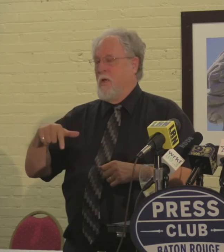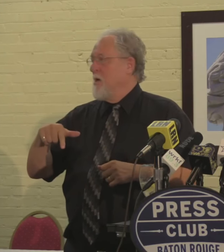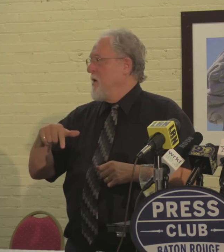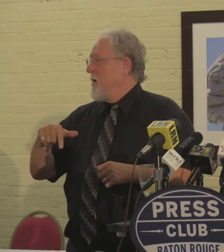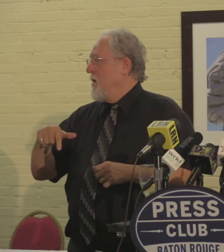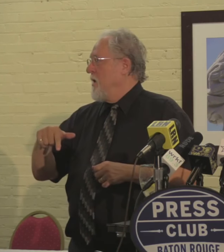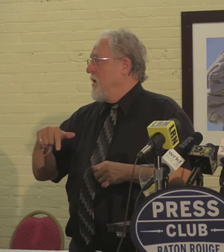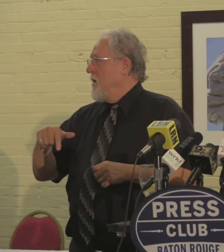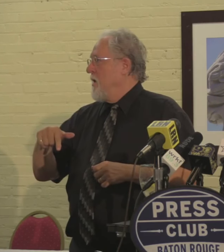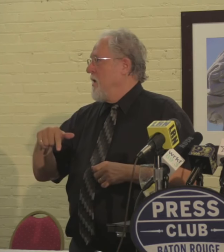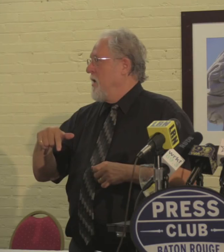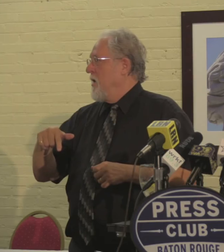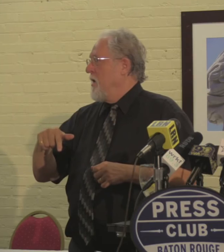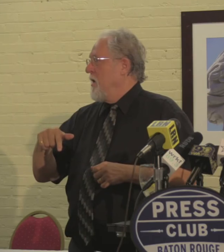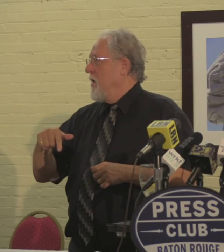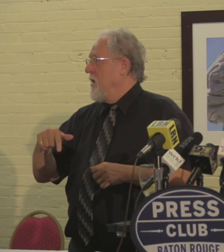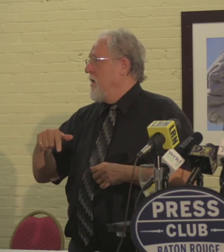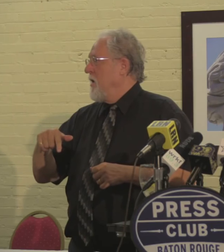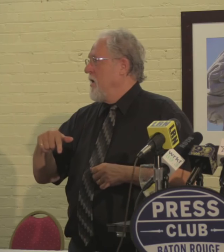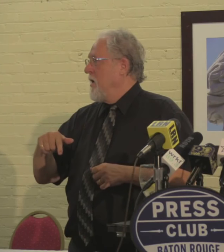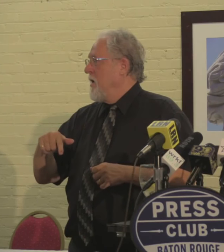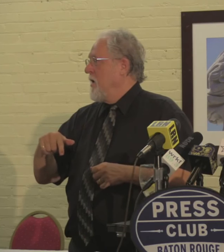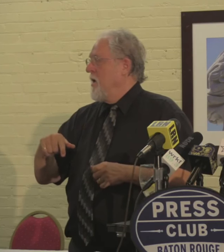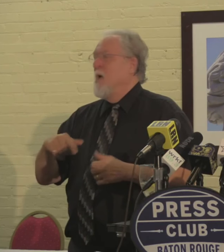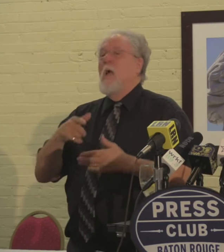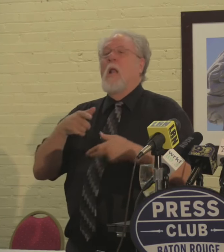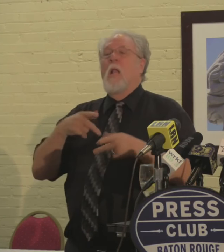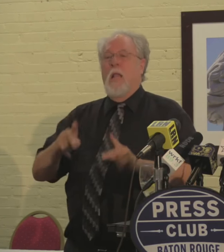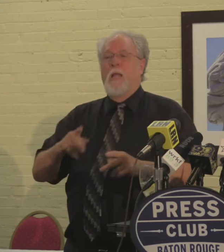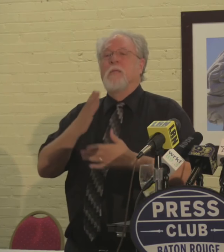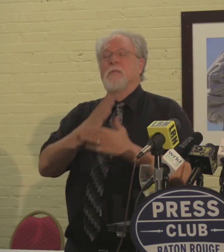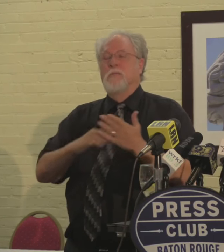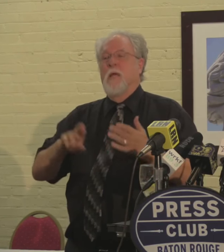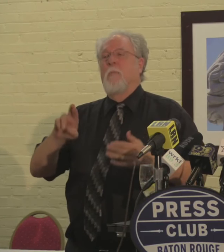Let some refugees come home.